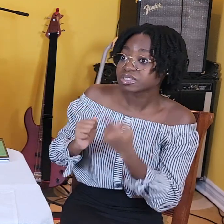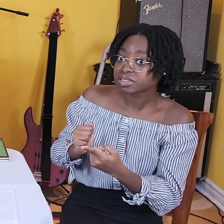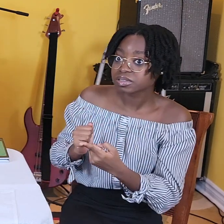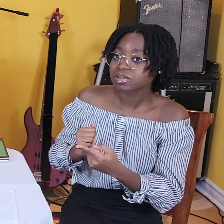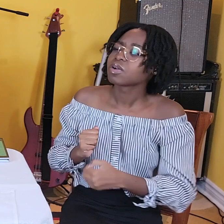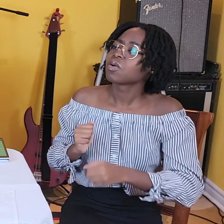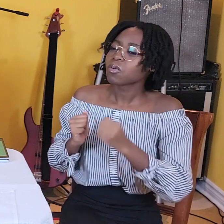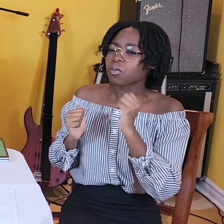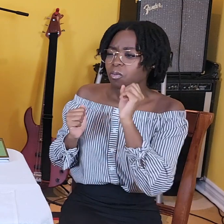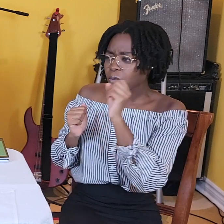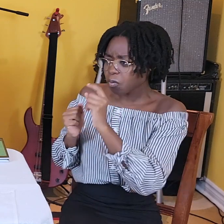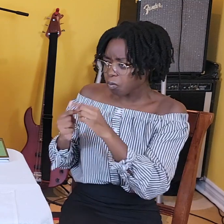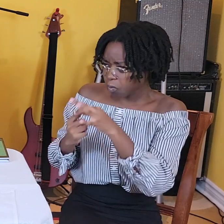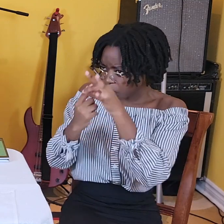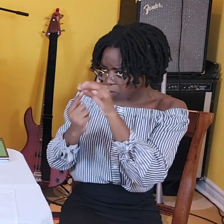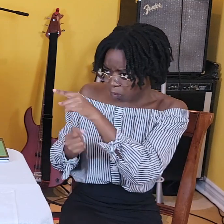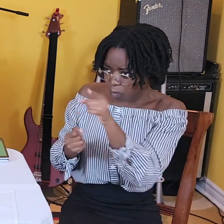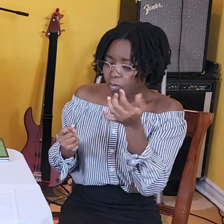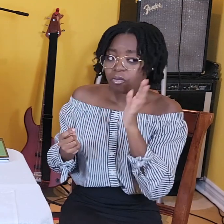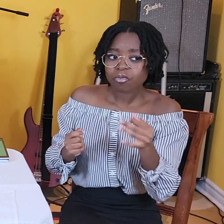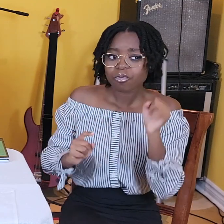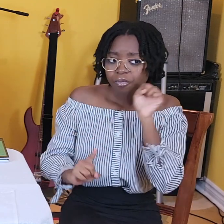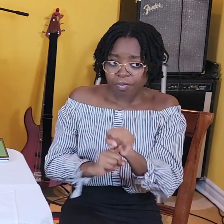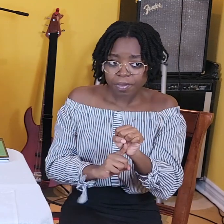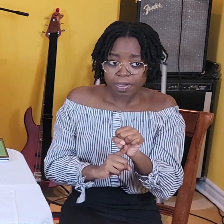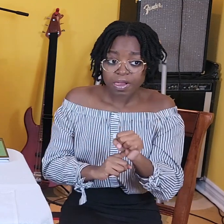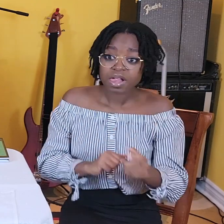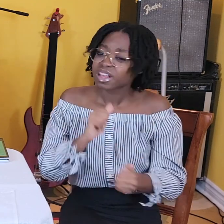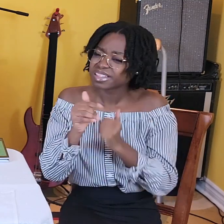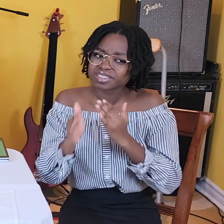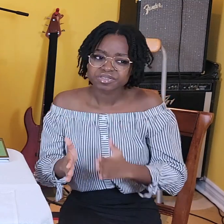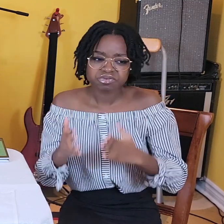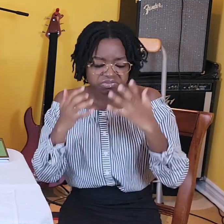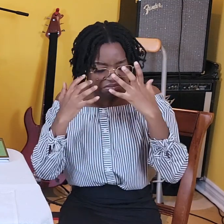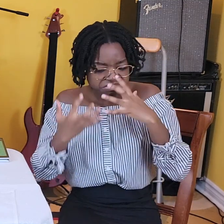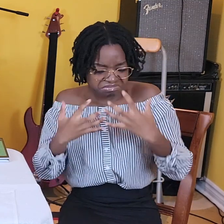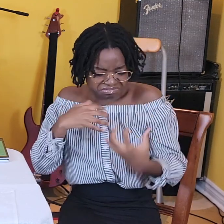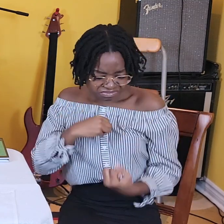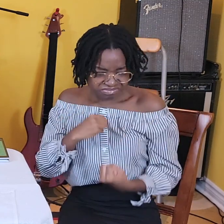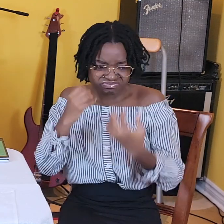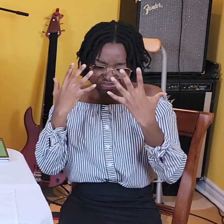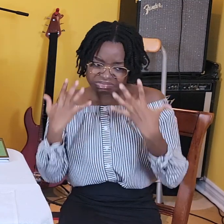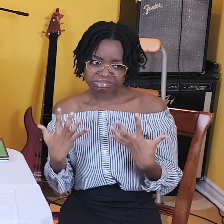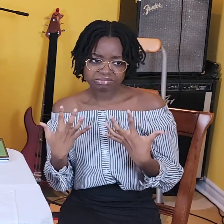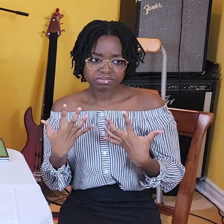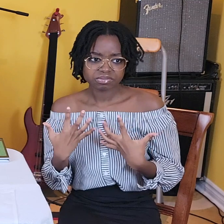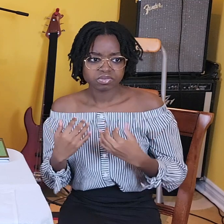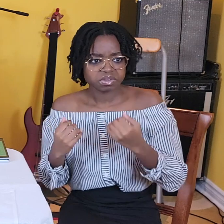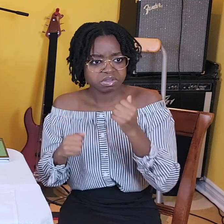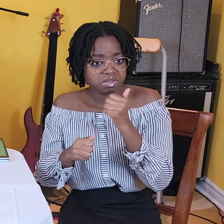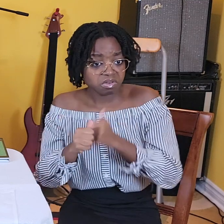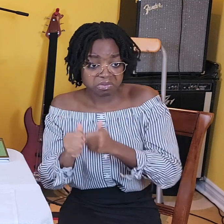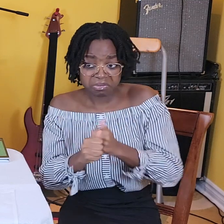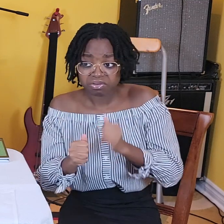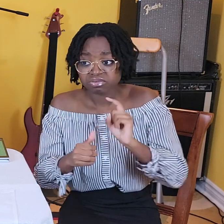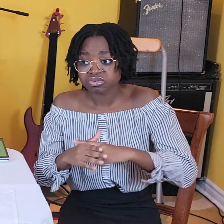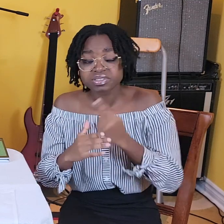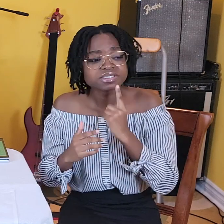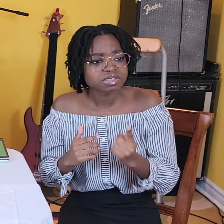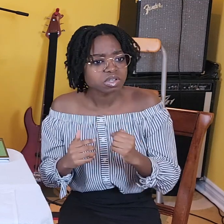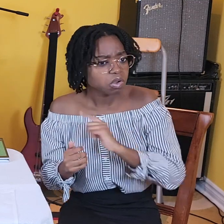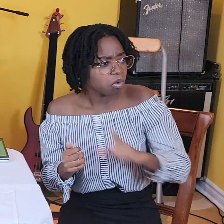me.' And they were exceedingly sorrowful, and each of them began to say to him, 'Lord, is it